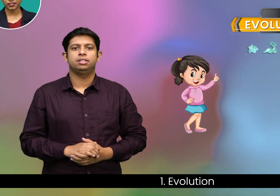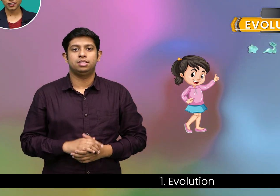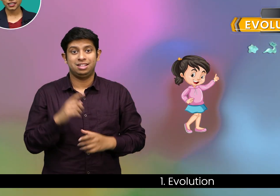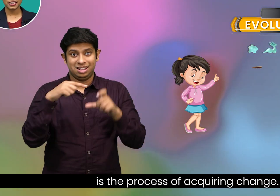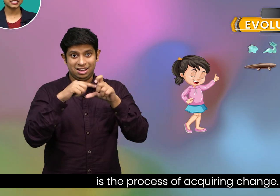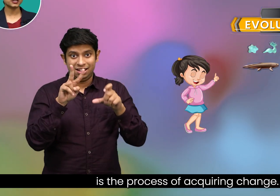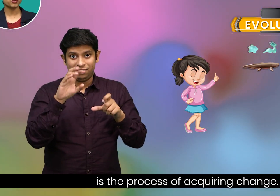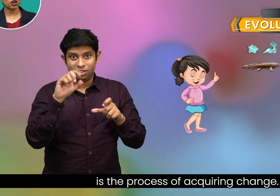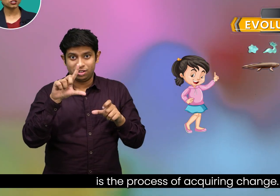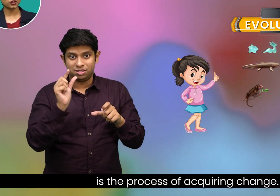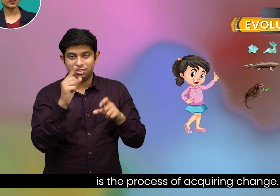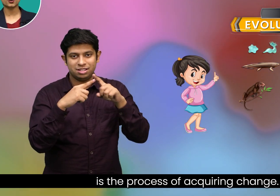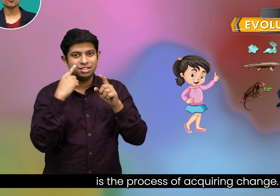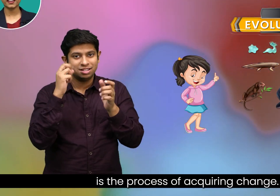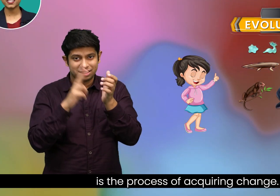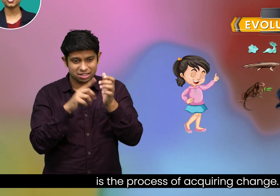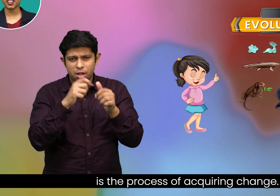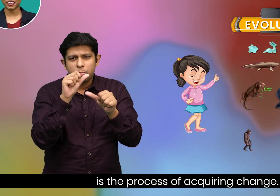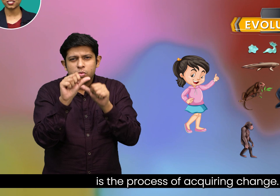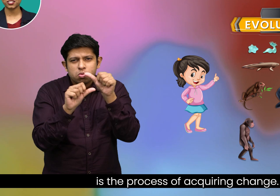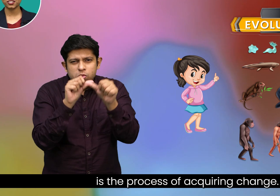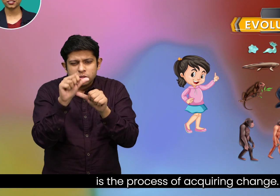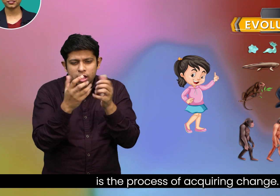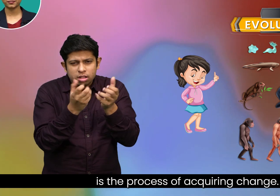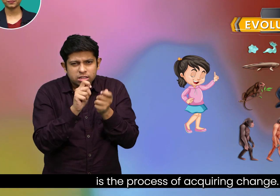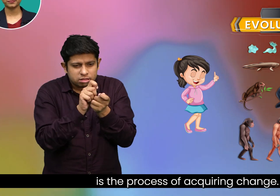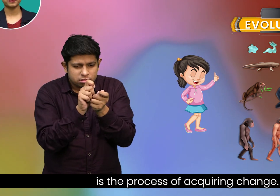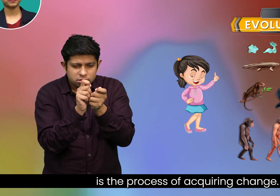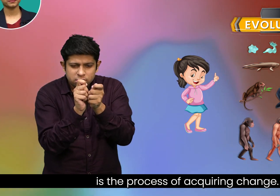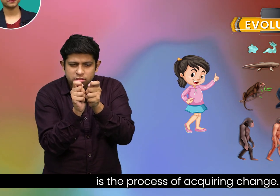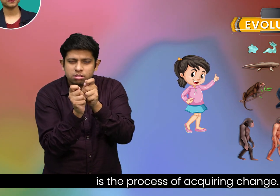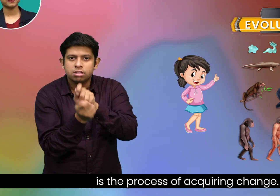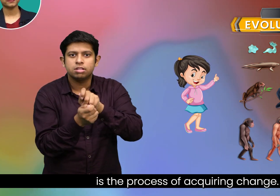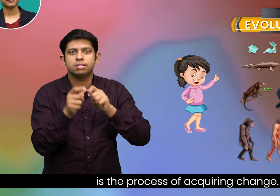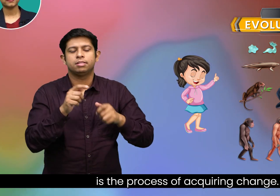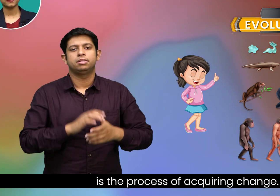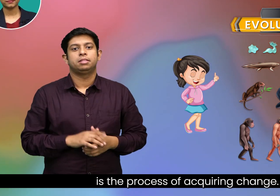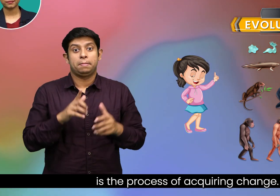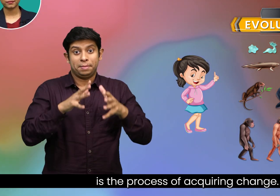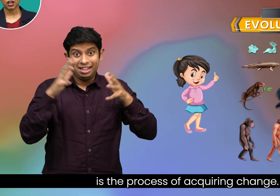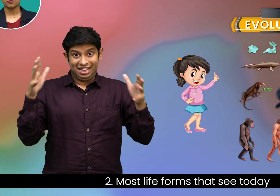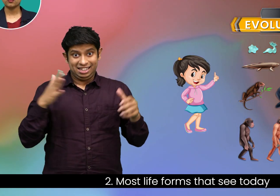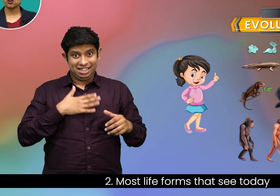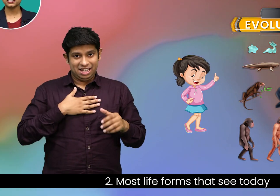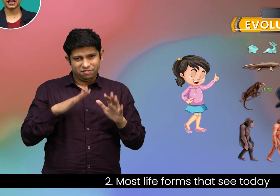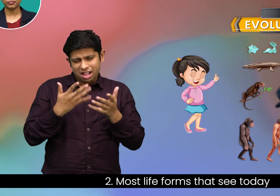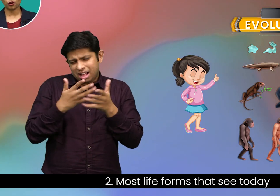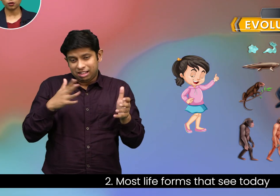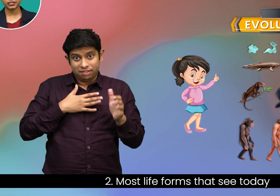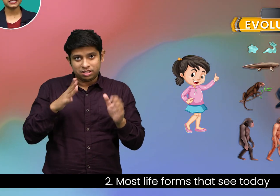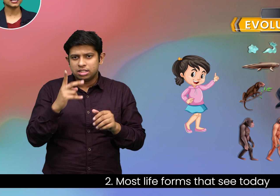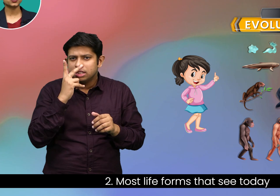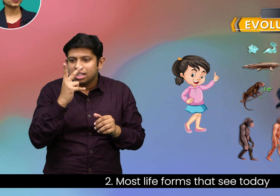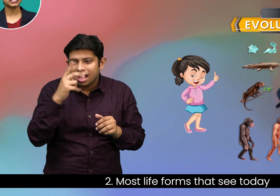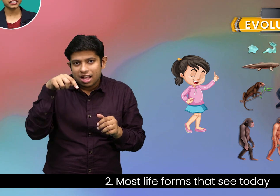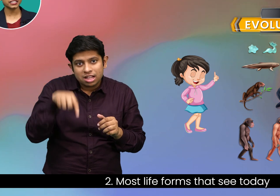Evolution is the process of acquiring change. Most life